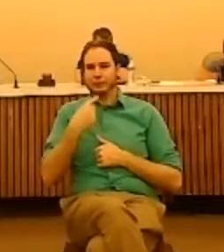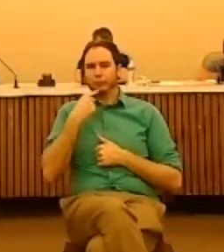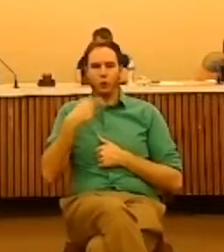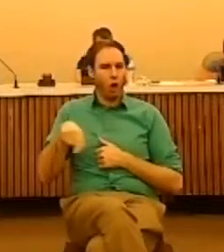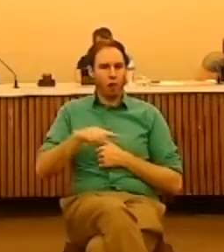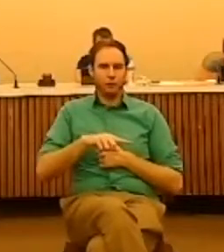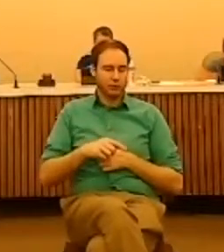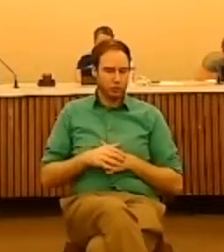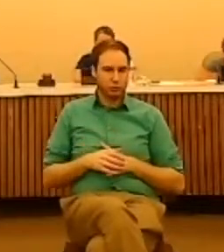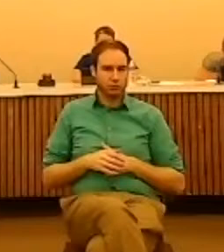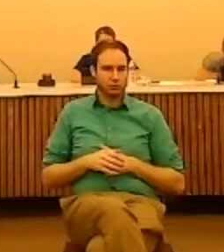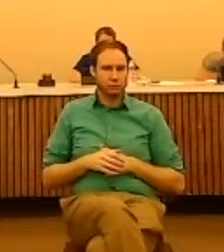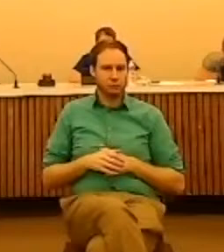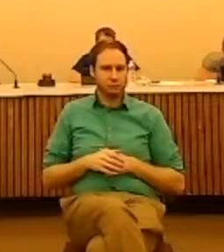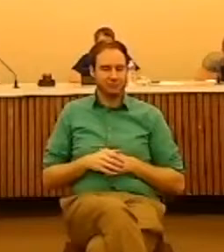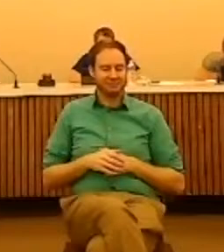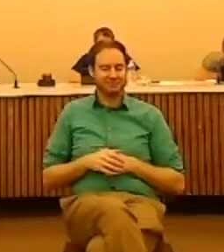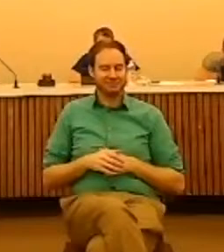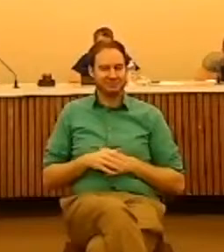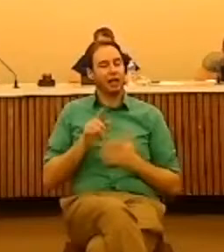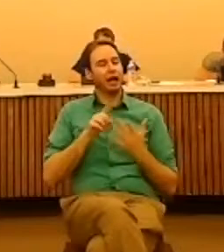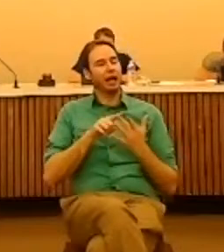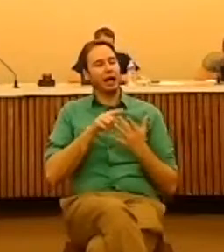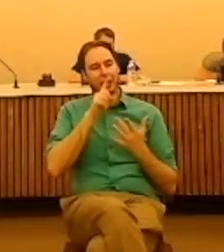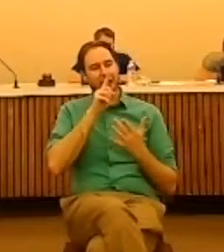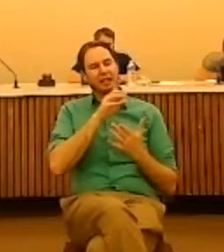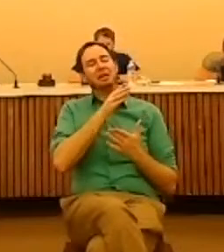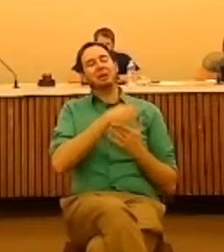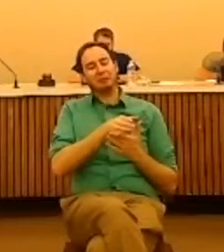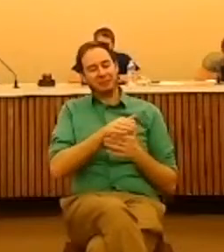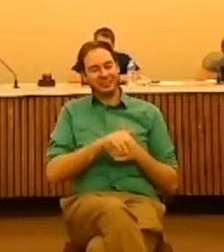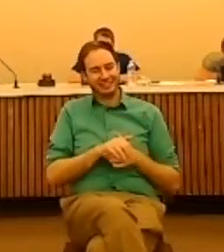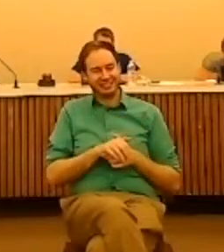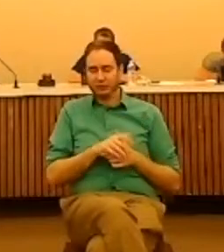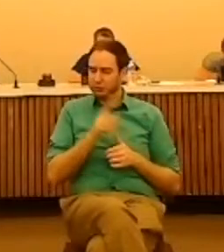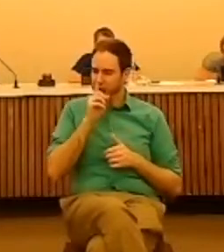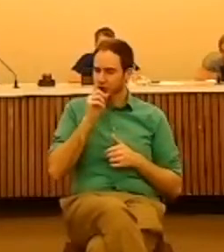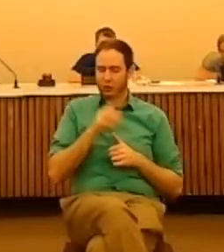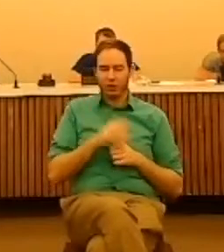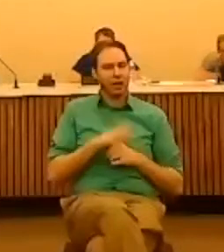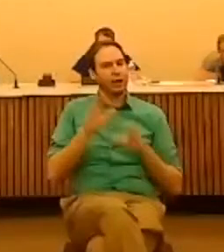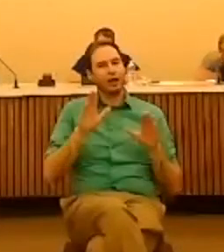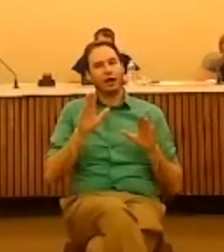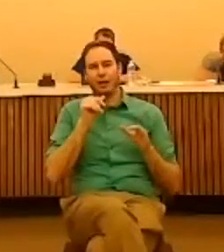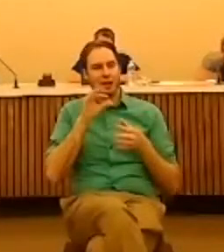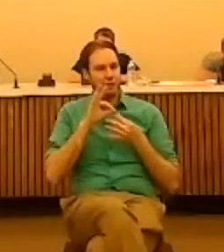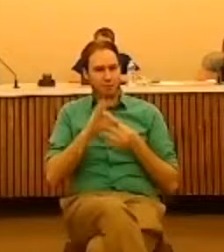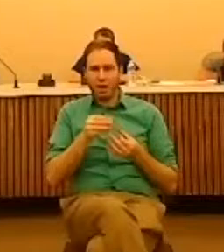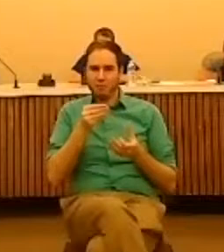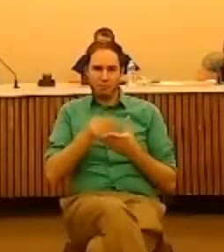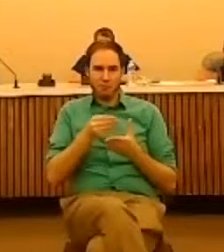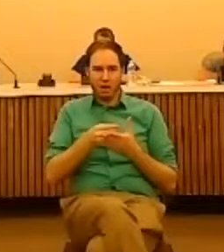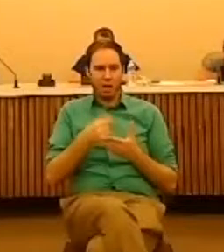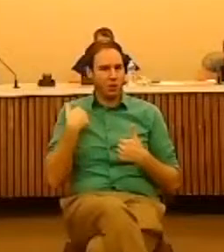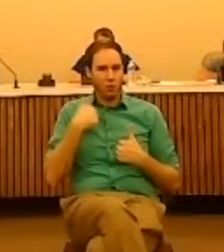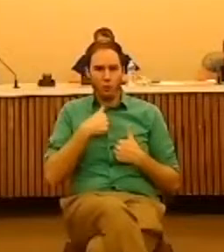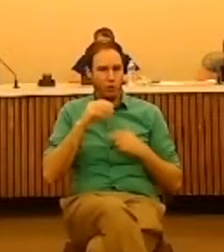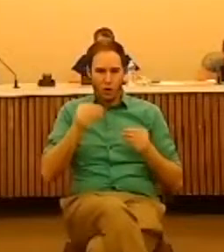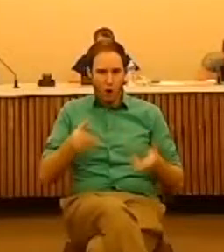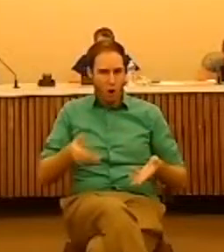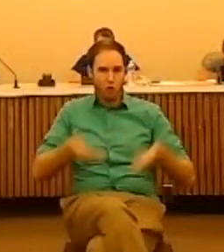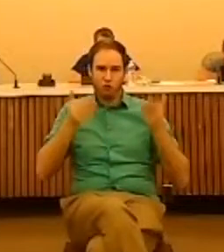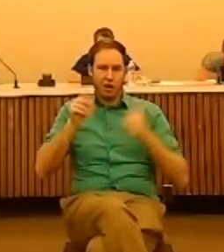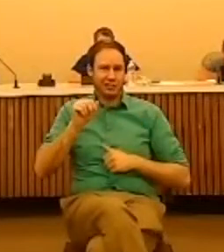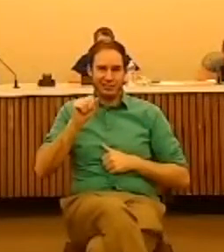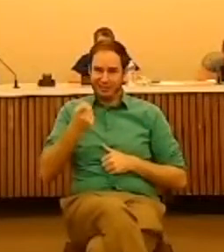you. Well, Now, let me interrupt you. okay, sure, sure. It's not about money. We haven't raised our tax